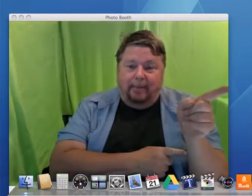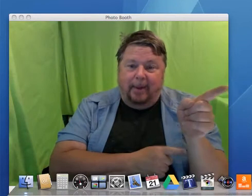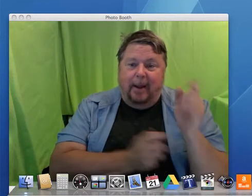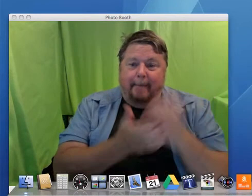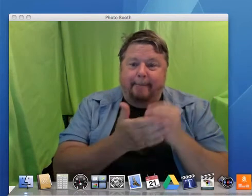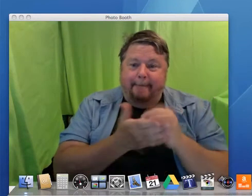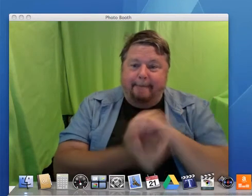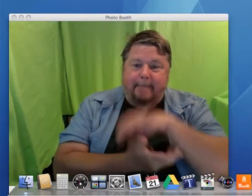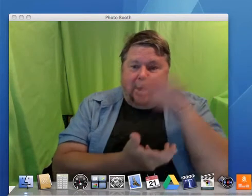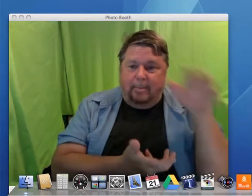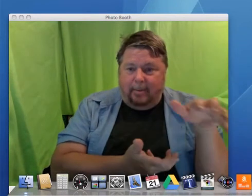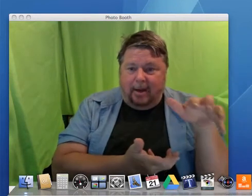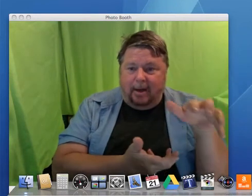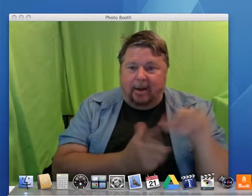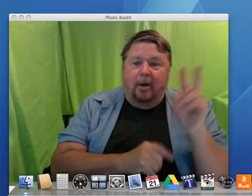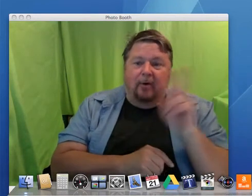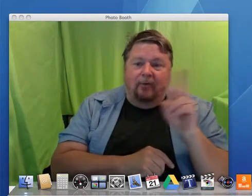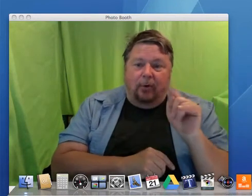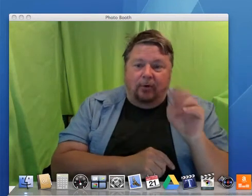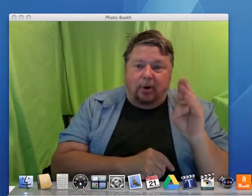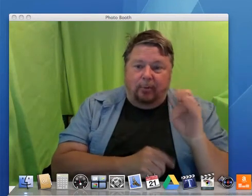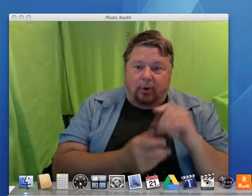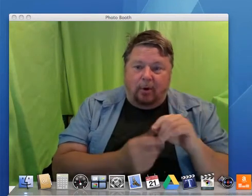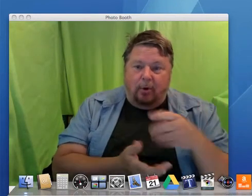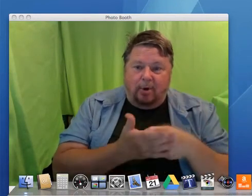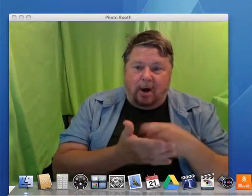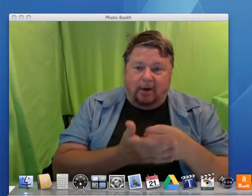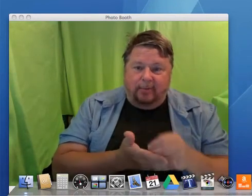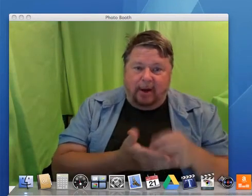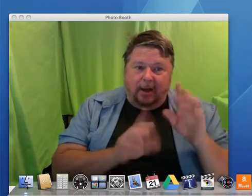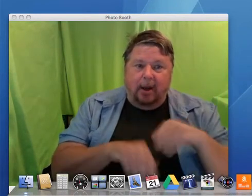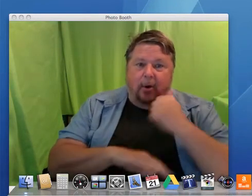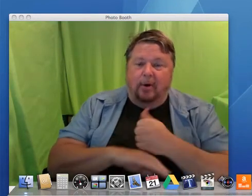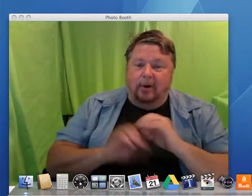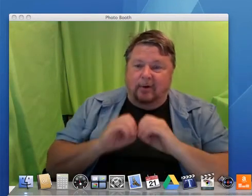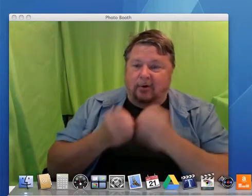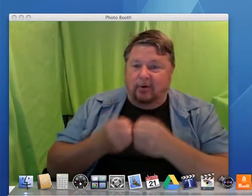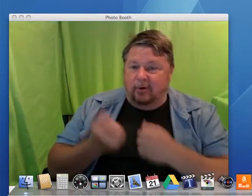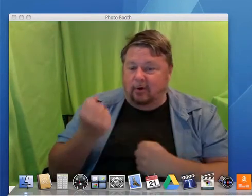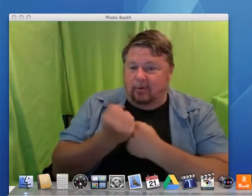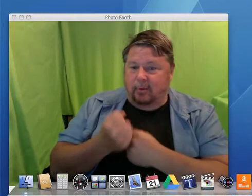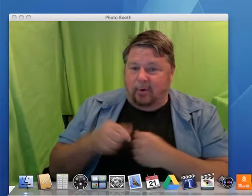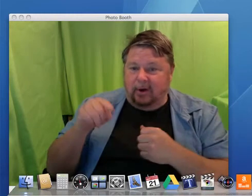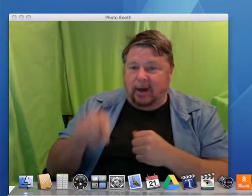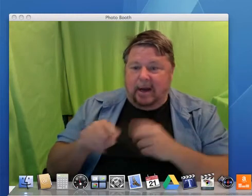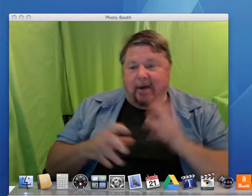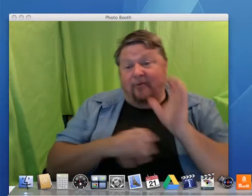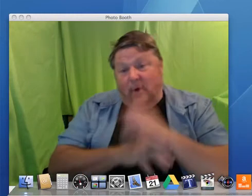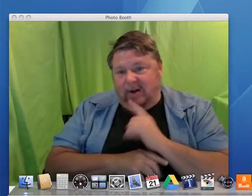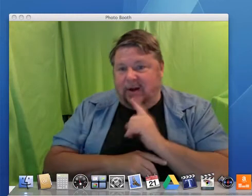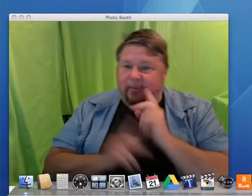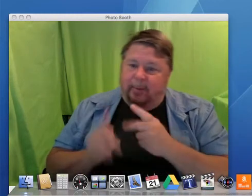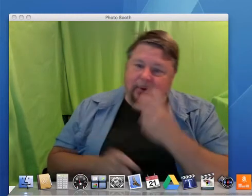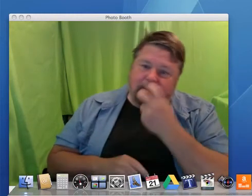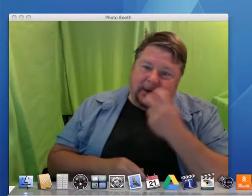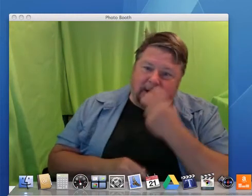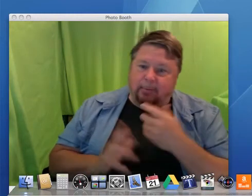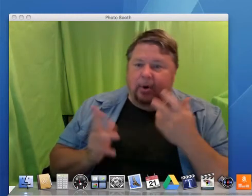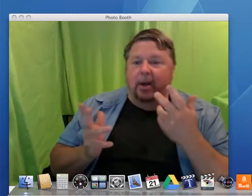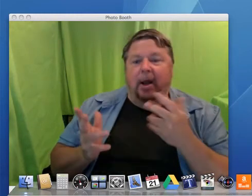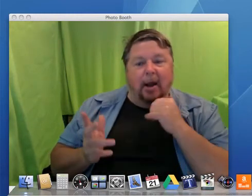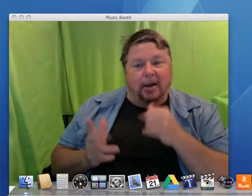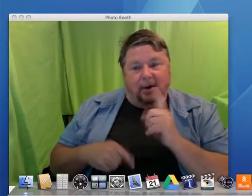him. Money, money, money. Volta Bureau prize money. Organization to support forcing deaf people to speak